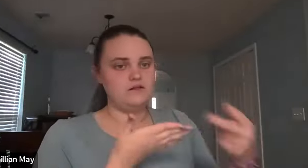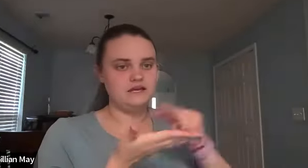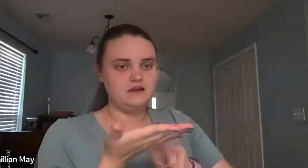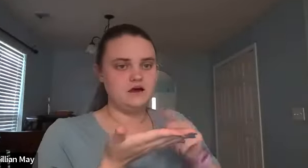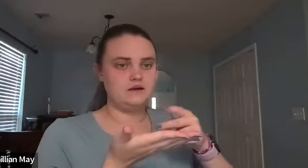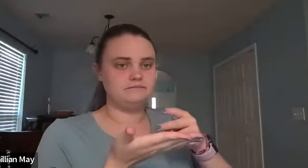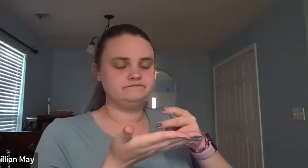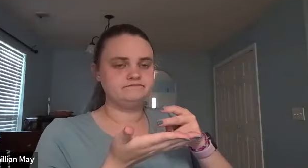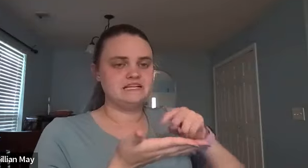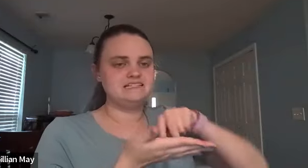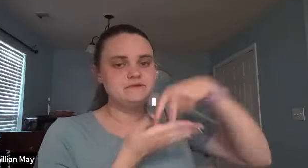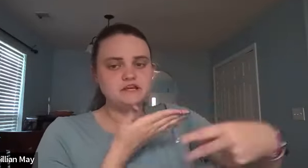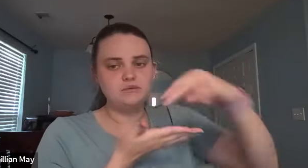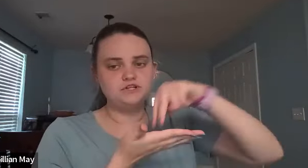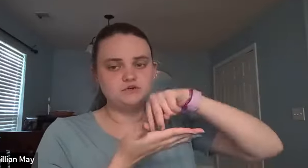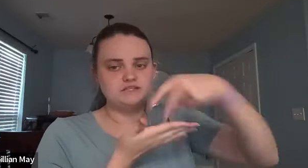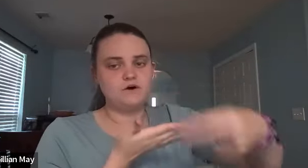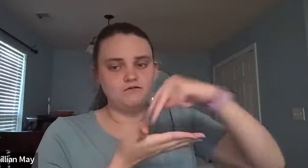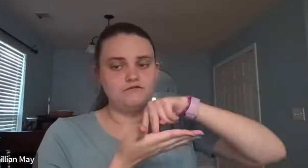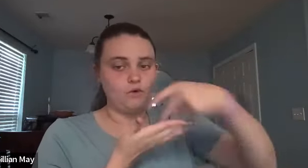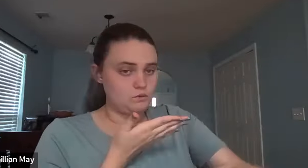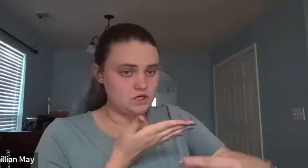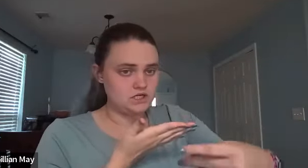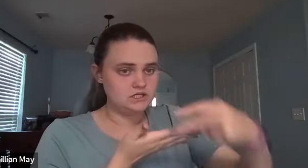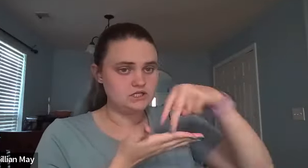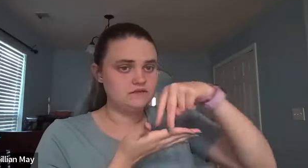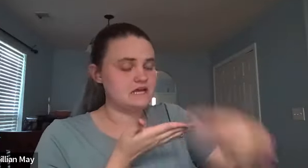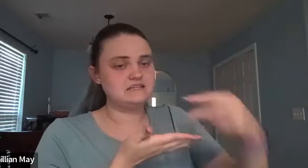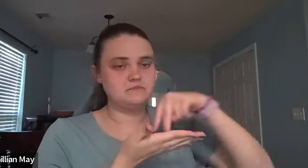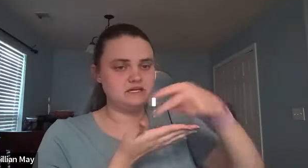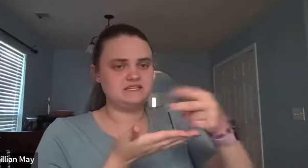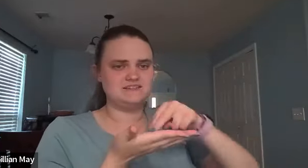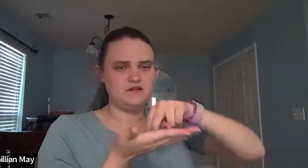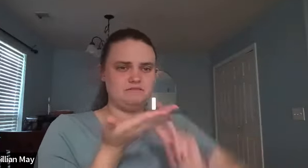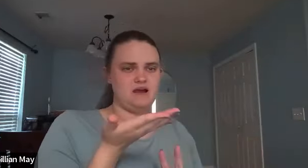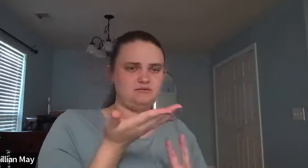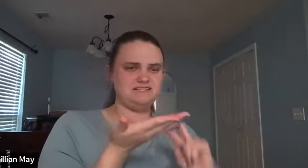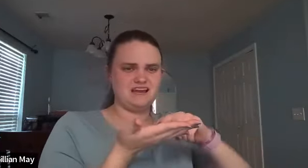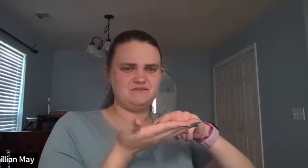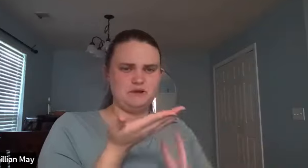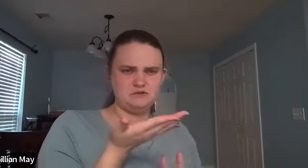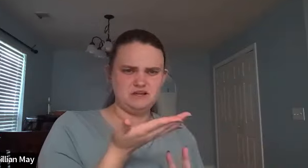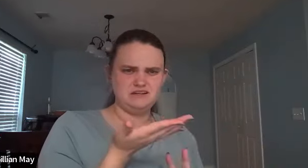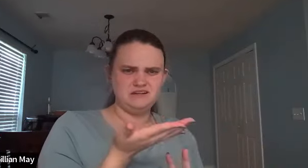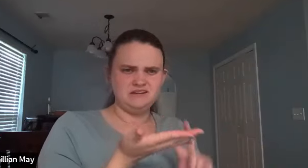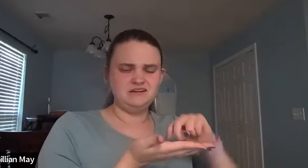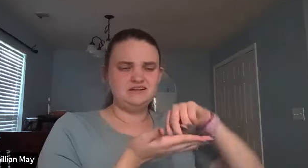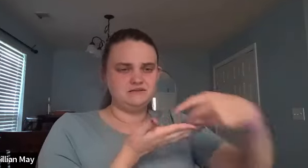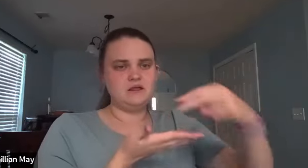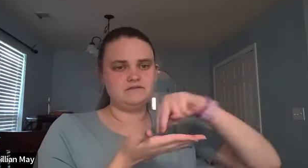falling. Typically I would just always fall forward. That's like the biggest thing, because falling backwards is kind of a weird one, but like